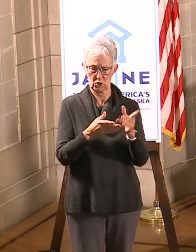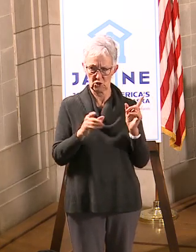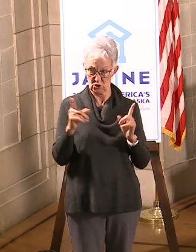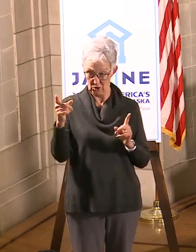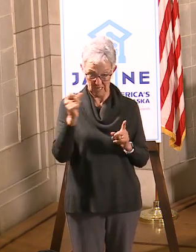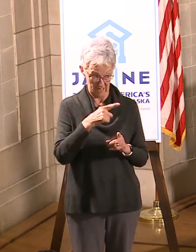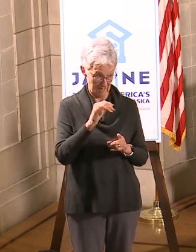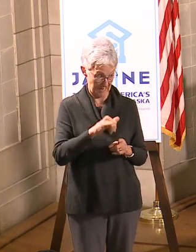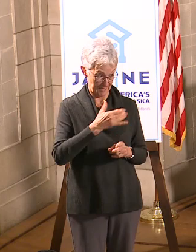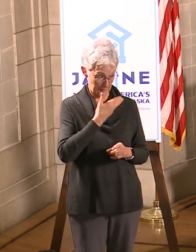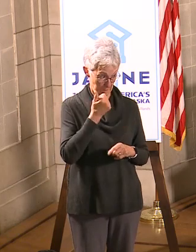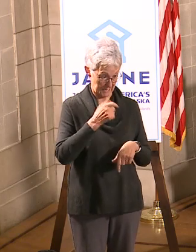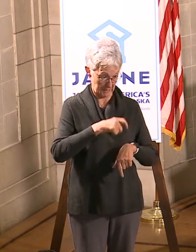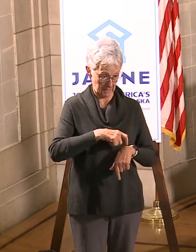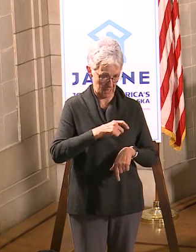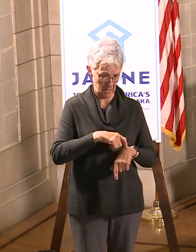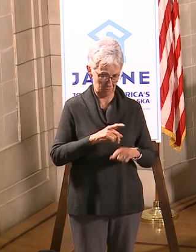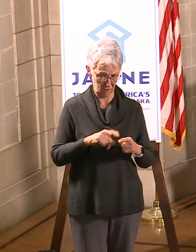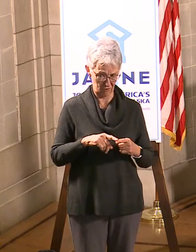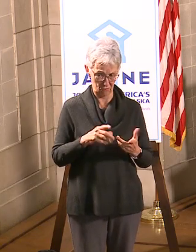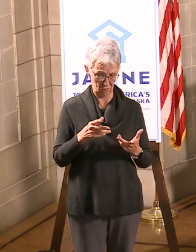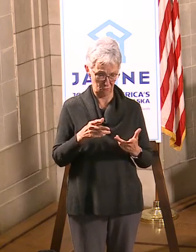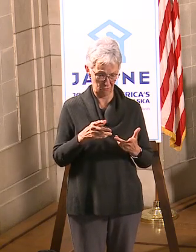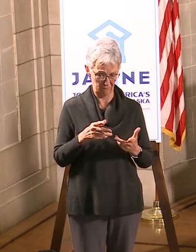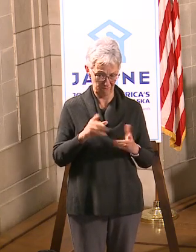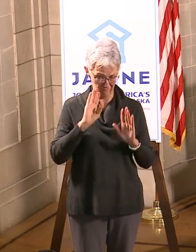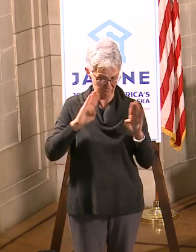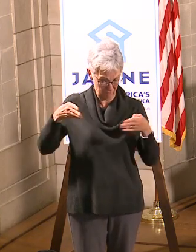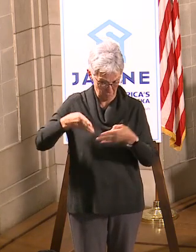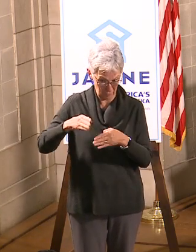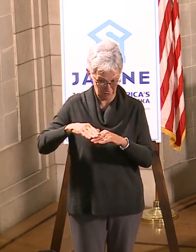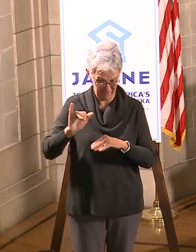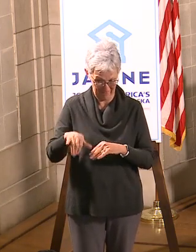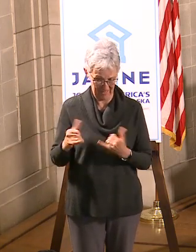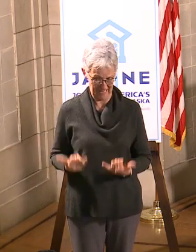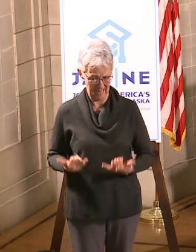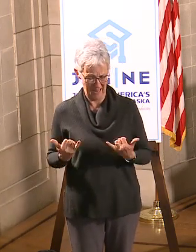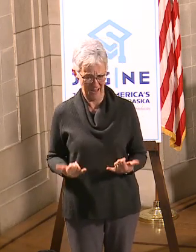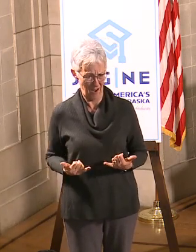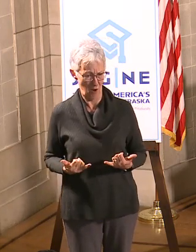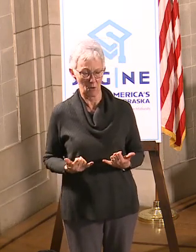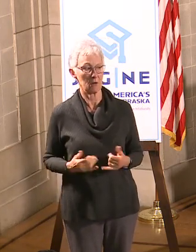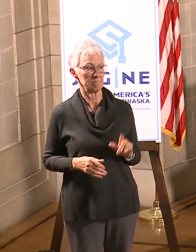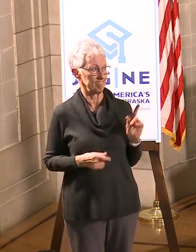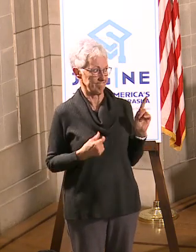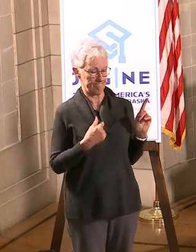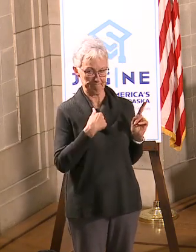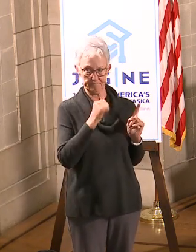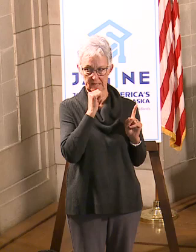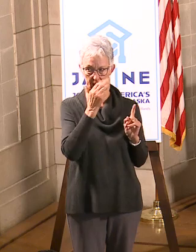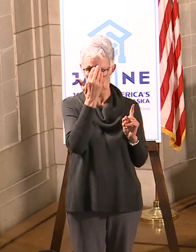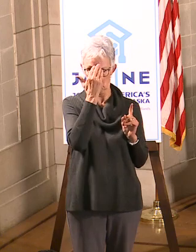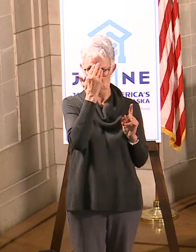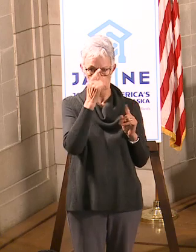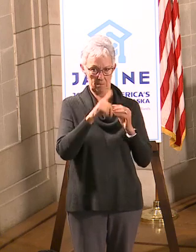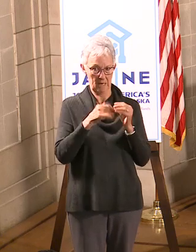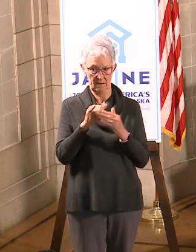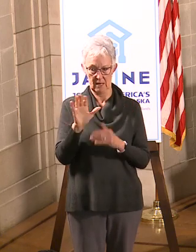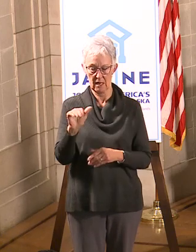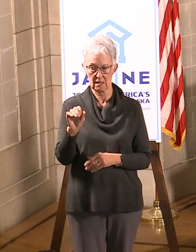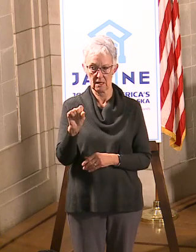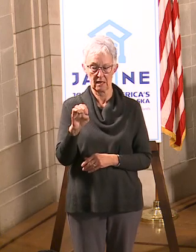constraints with regard to when we can challenge that. So again, I'm not familiar with that case, so we'll have to get back to you with more details. Paul